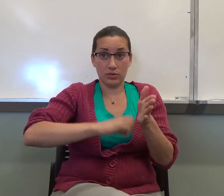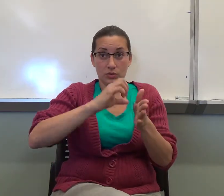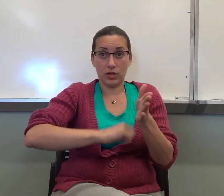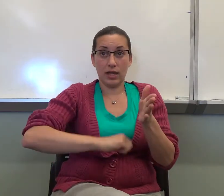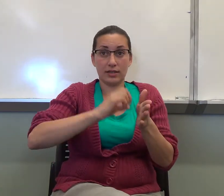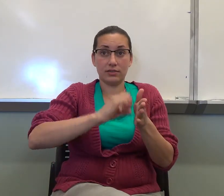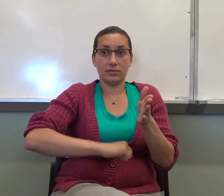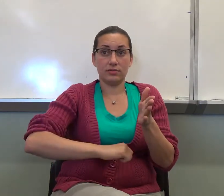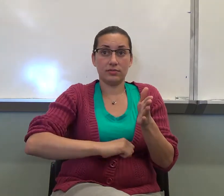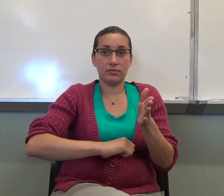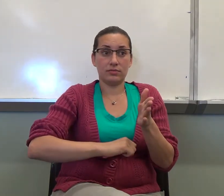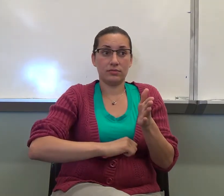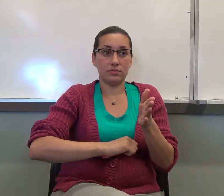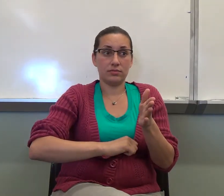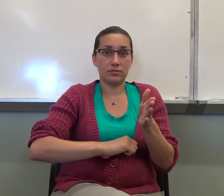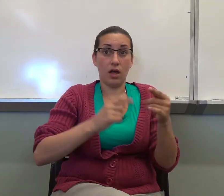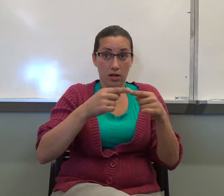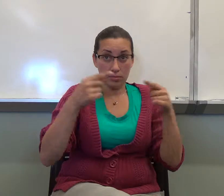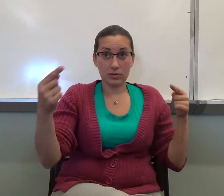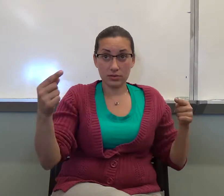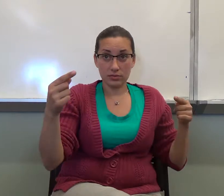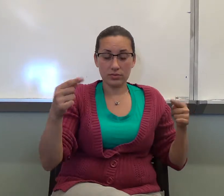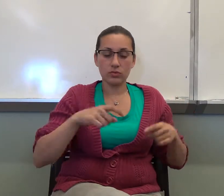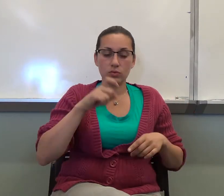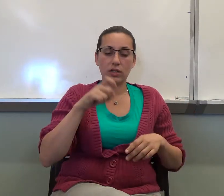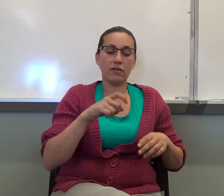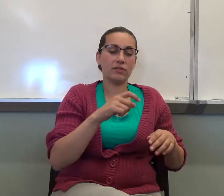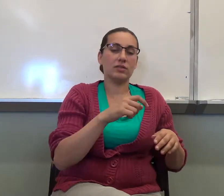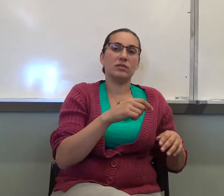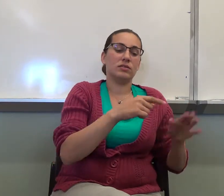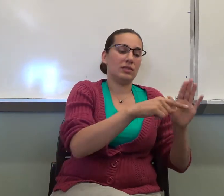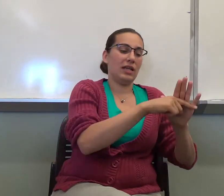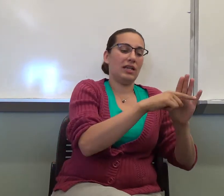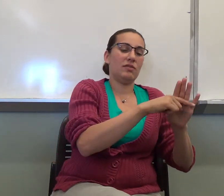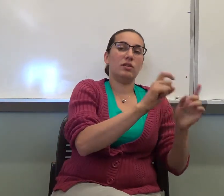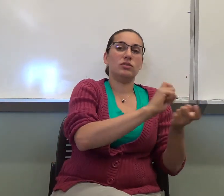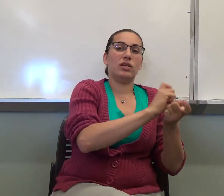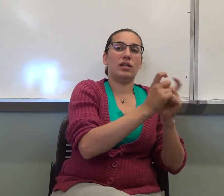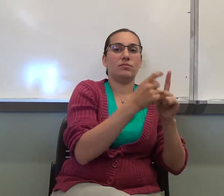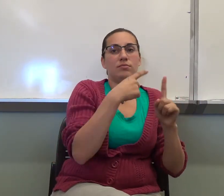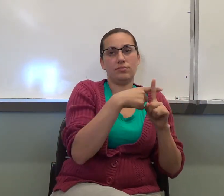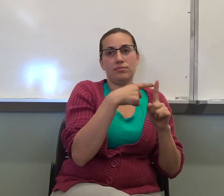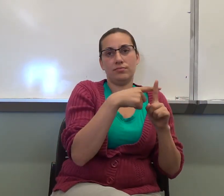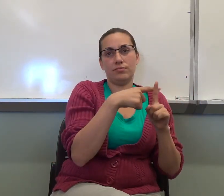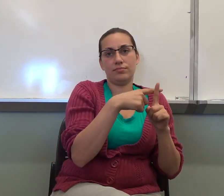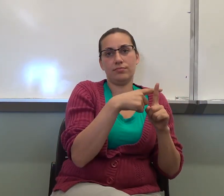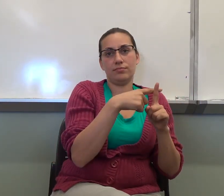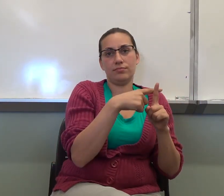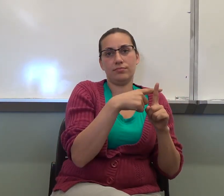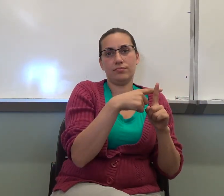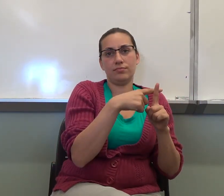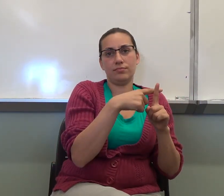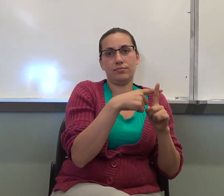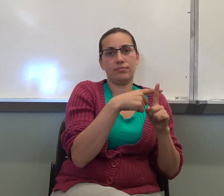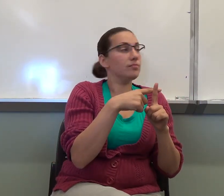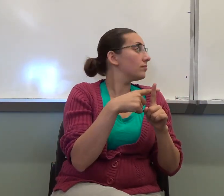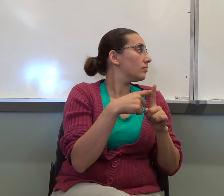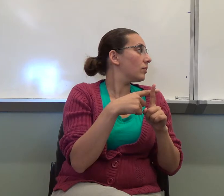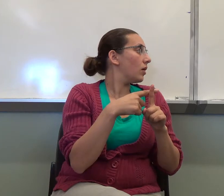operation, then you have to change that to its opposite. And the opposite of it would be just that without the minus sign.